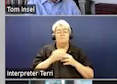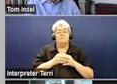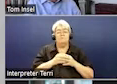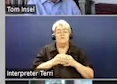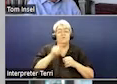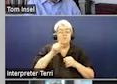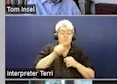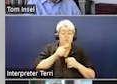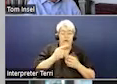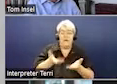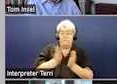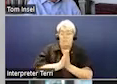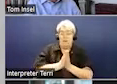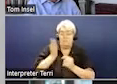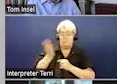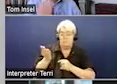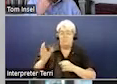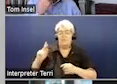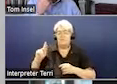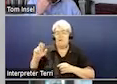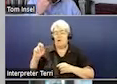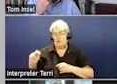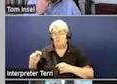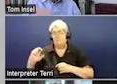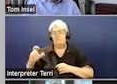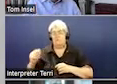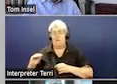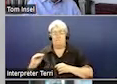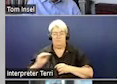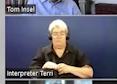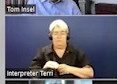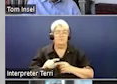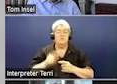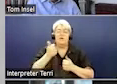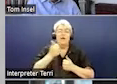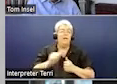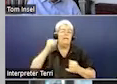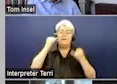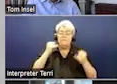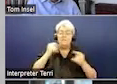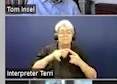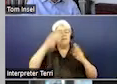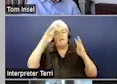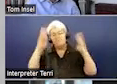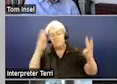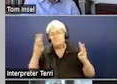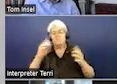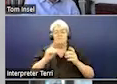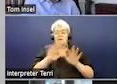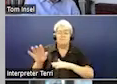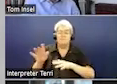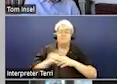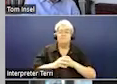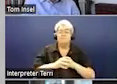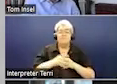put a request, and I know Karen put it in the chat box for those to give any ideas in terms of innovations or otherwise.